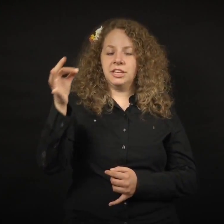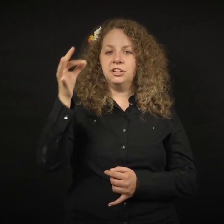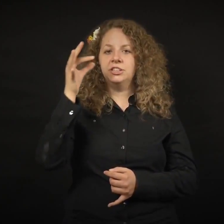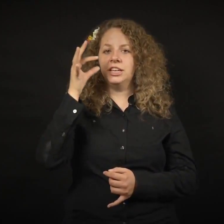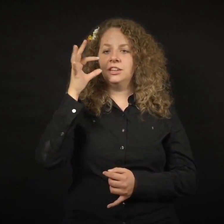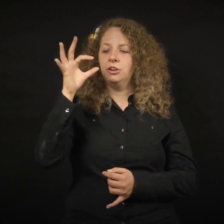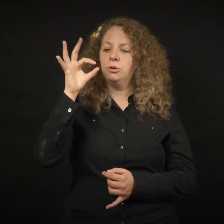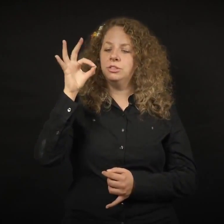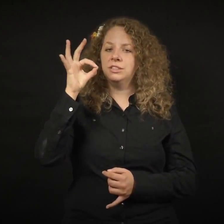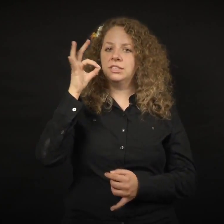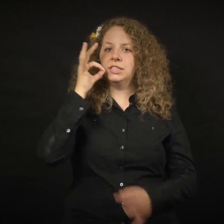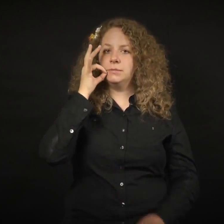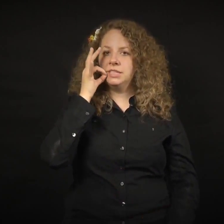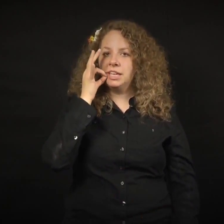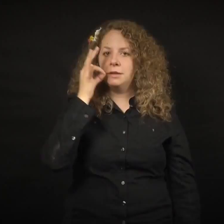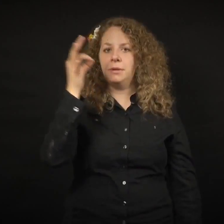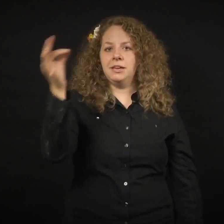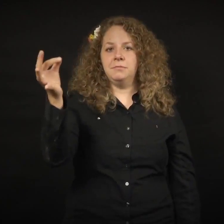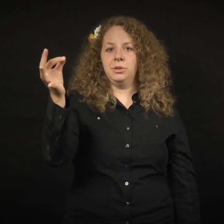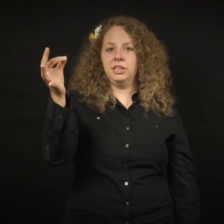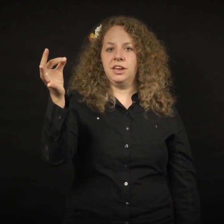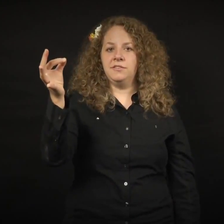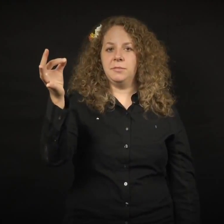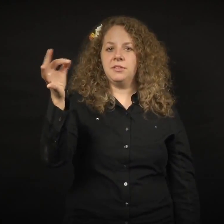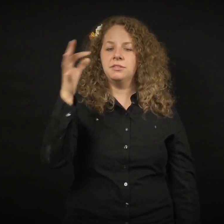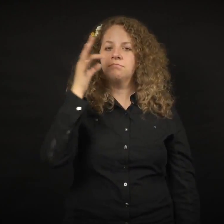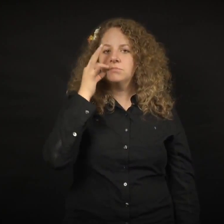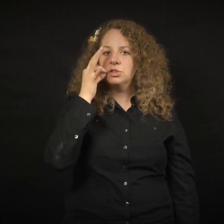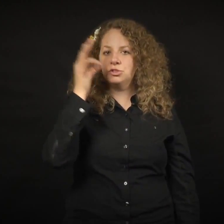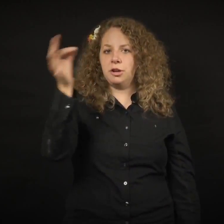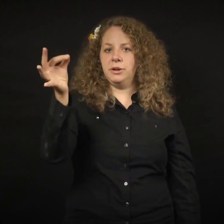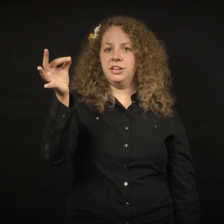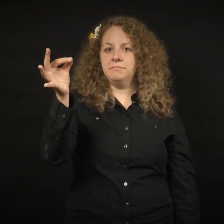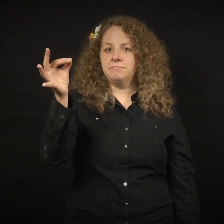Like you're holding the stem and taking a bite and pulling it out of your mouth. Strawberry.